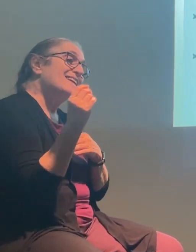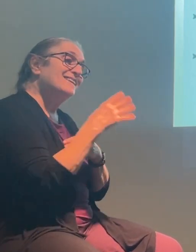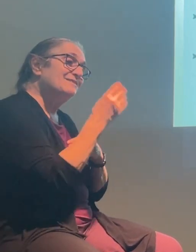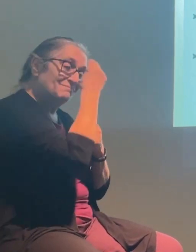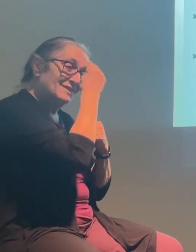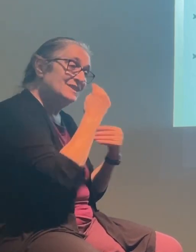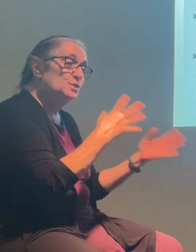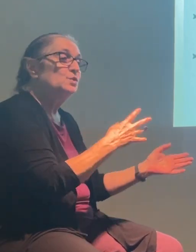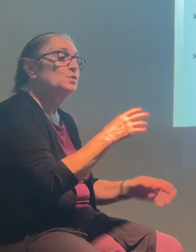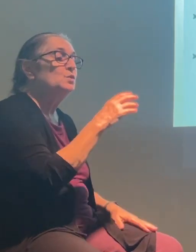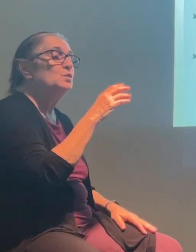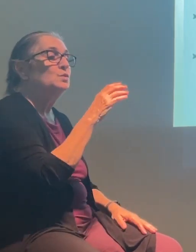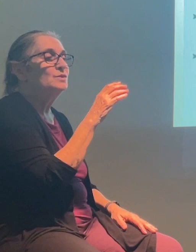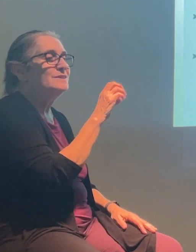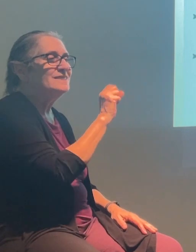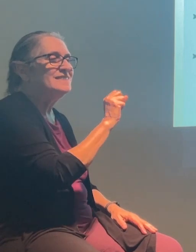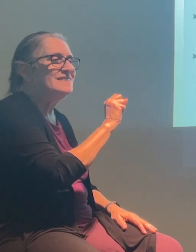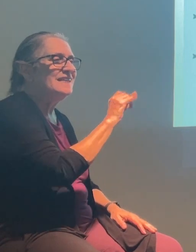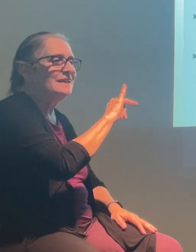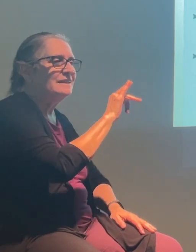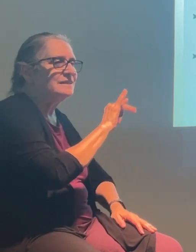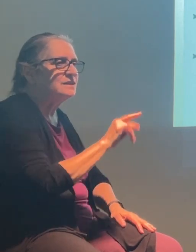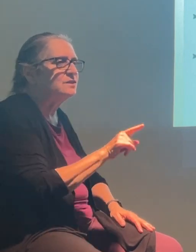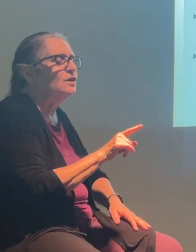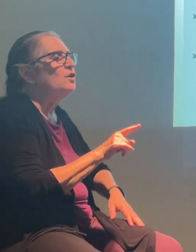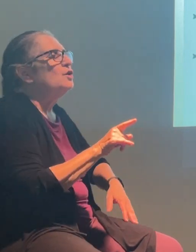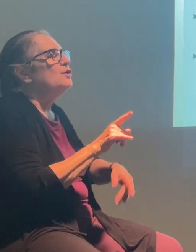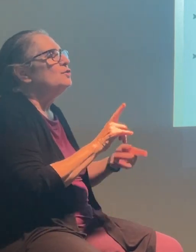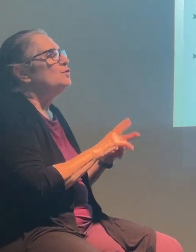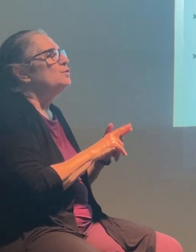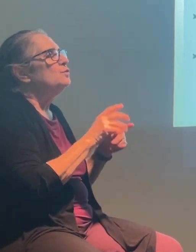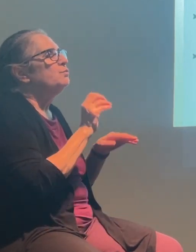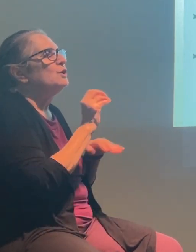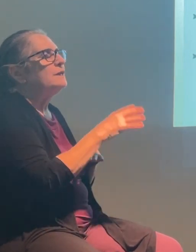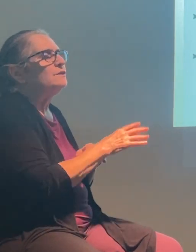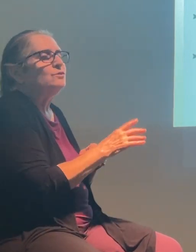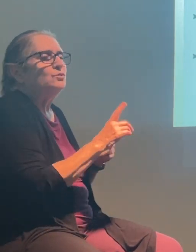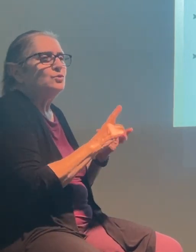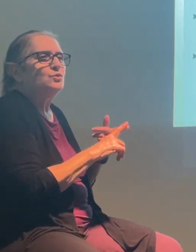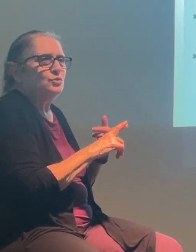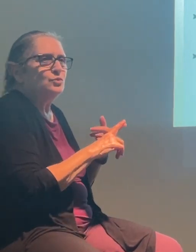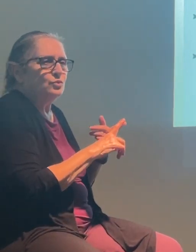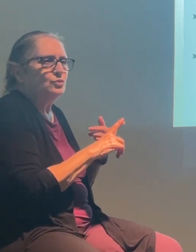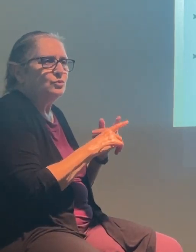in camera work. So the Gallery of the Photo Secession was the first one